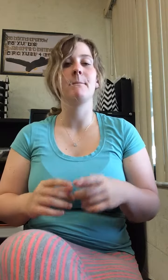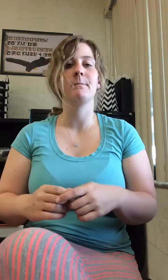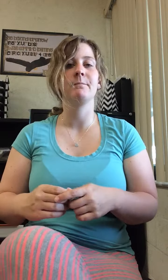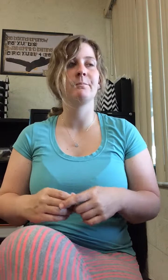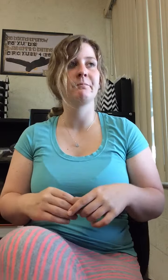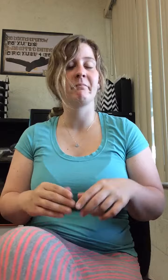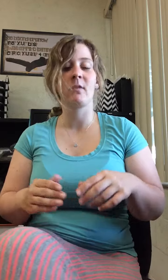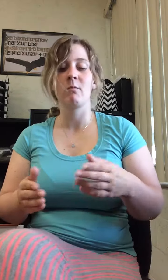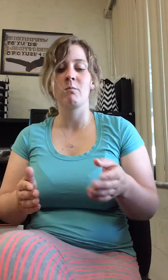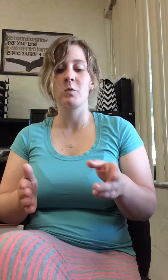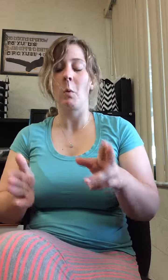either.